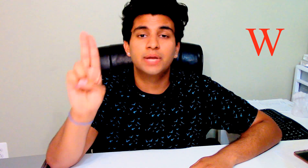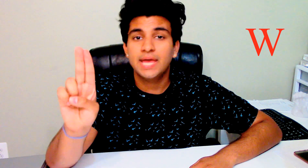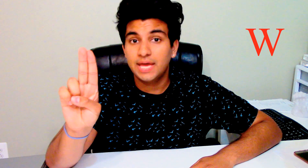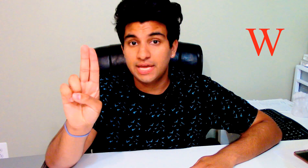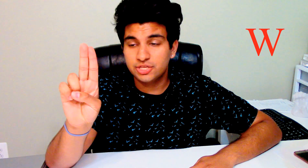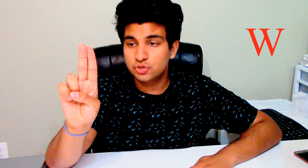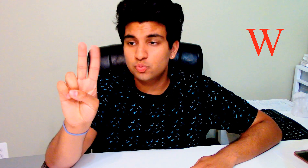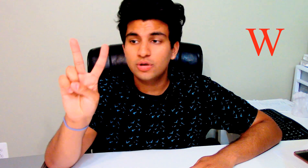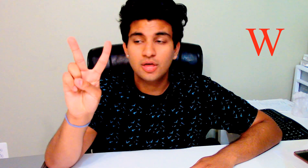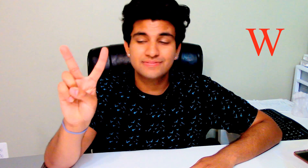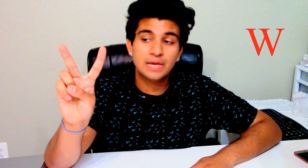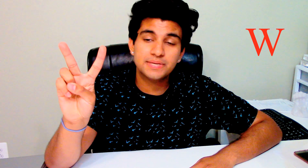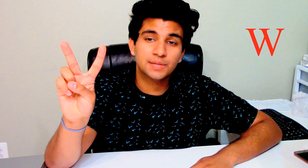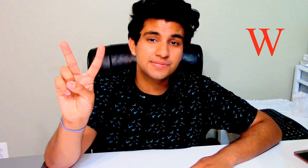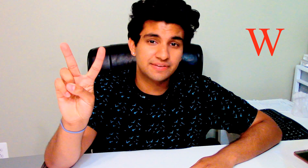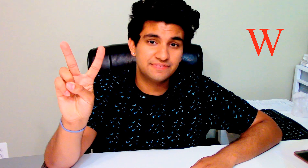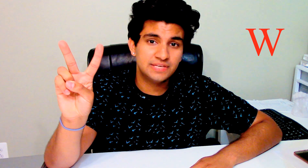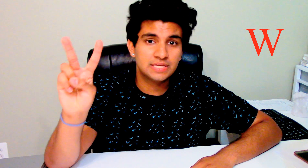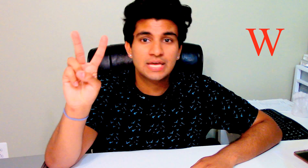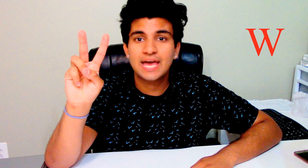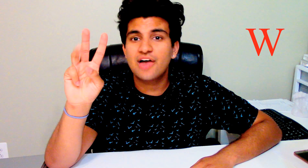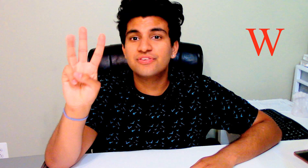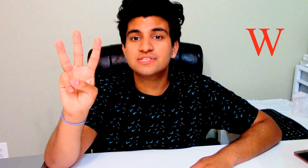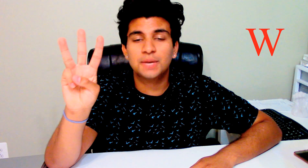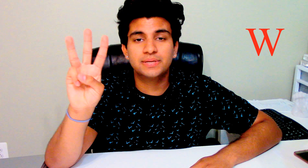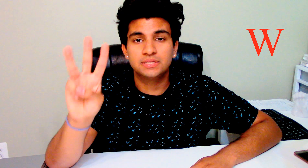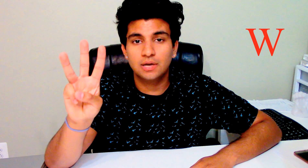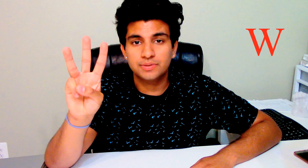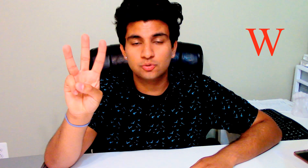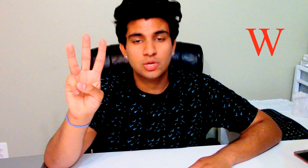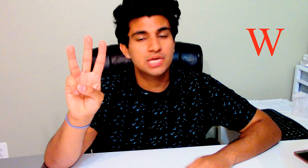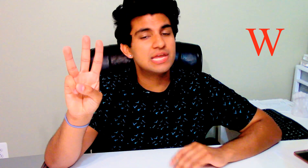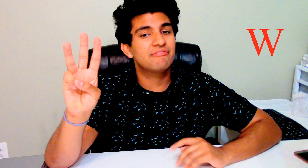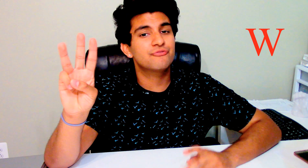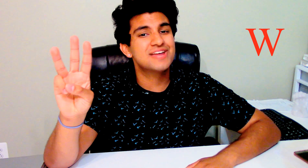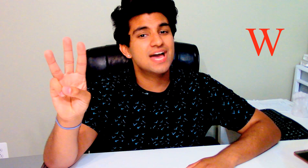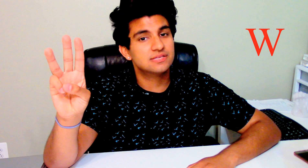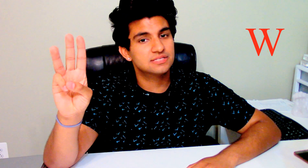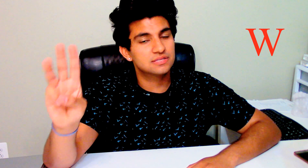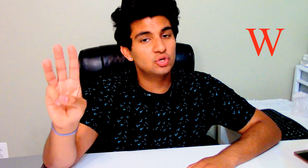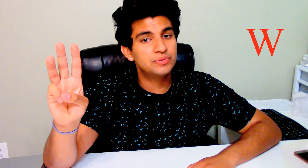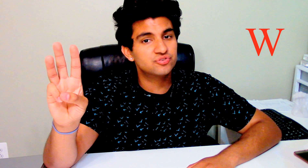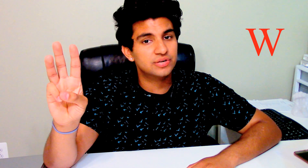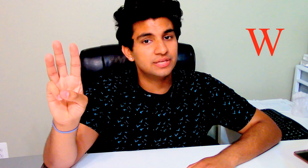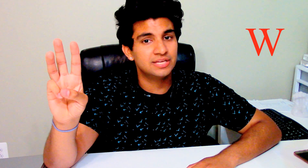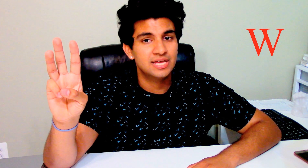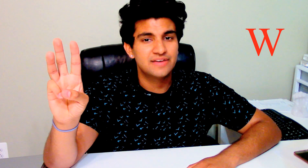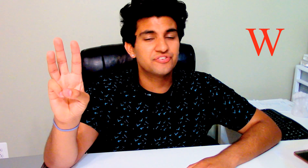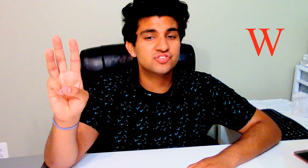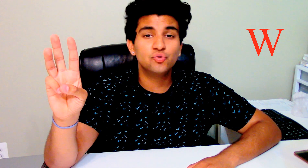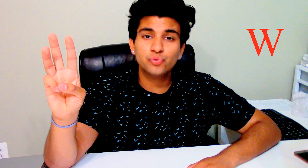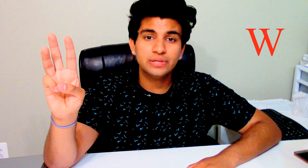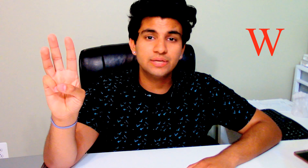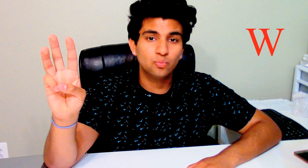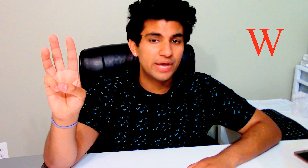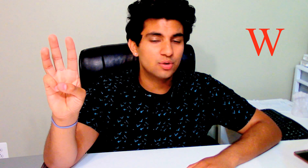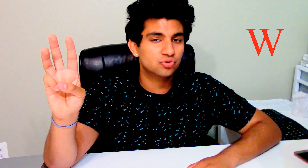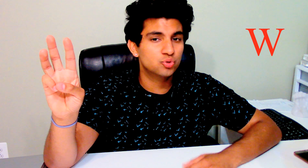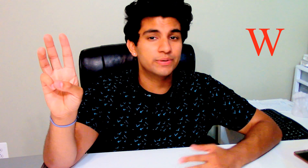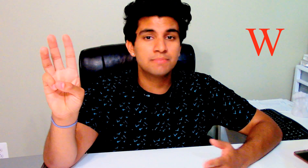a U, that becomes a V, and this is how to make a W. Now for an X, it's a little bit tricky. There's no really way to remember it